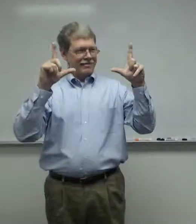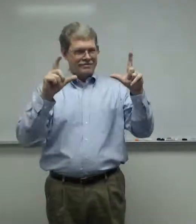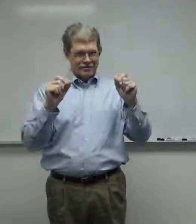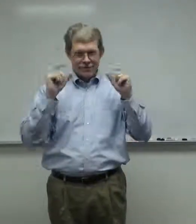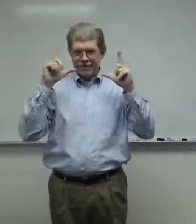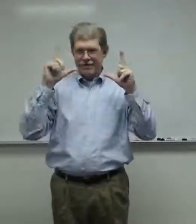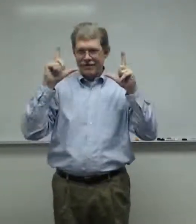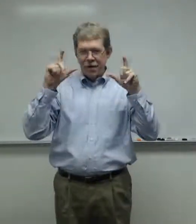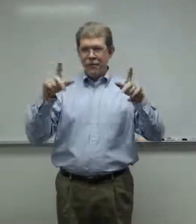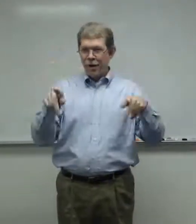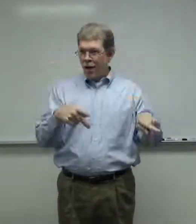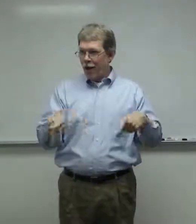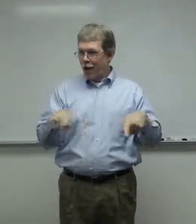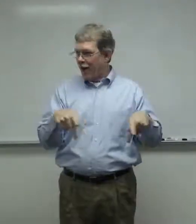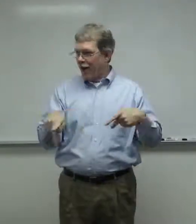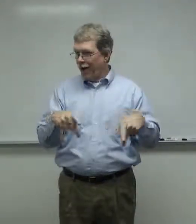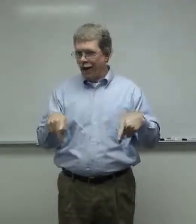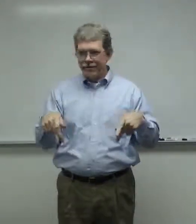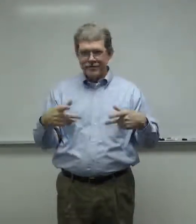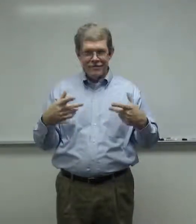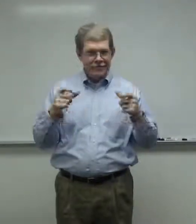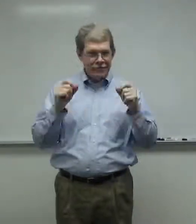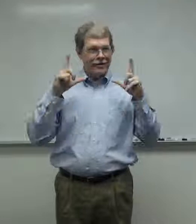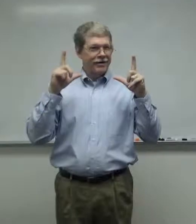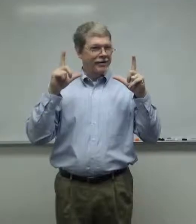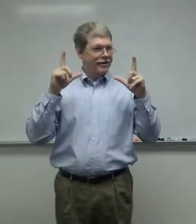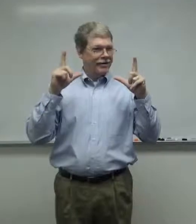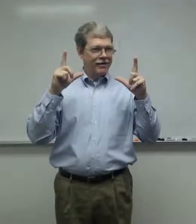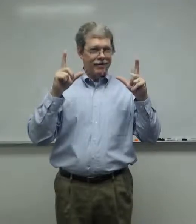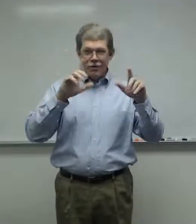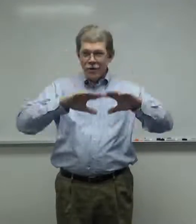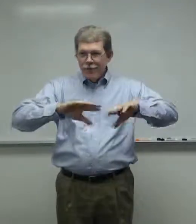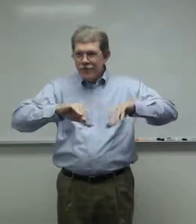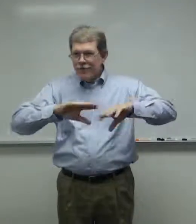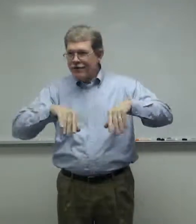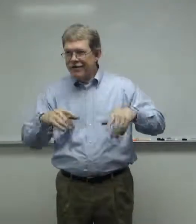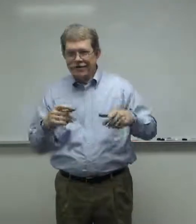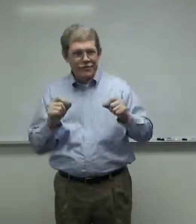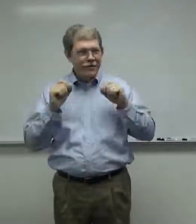Surprise. Mm-hmm. Surprise party.